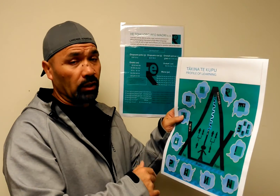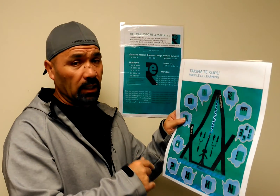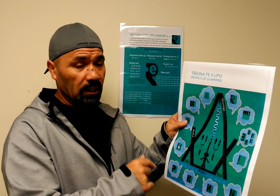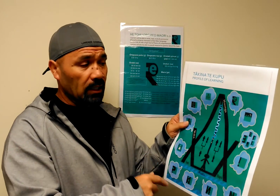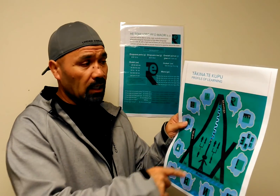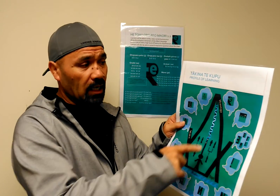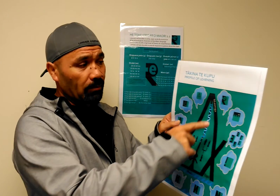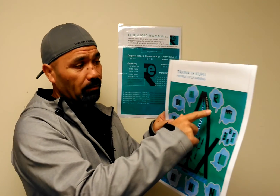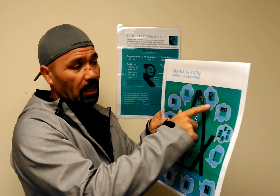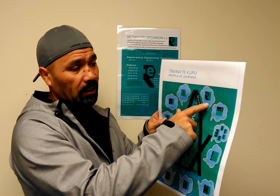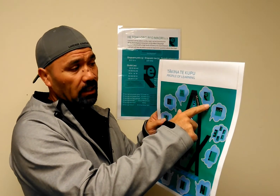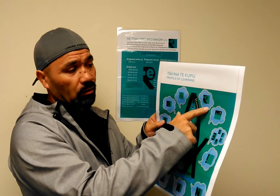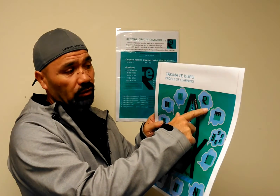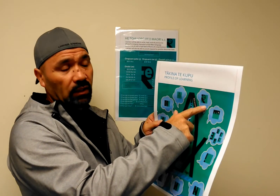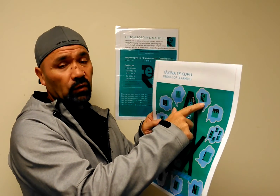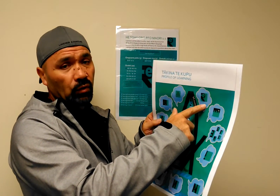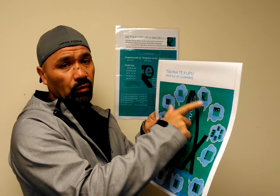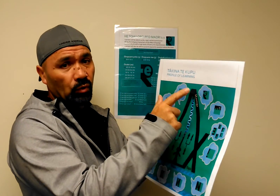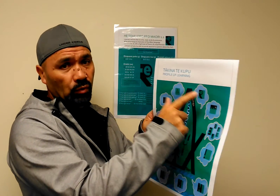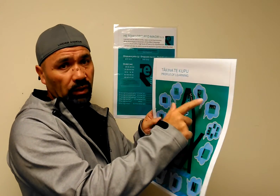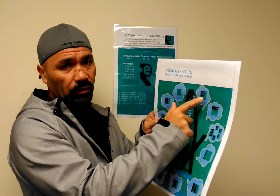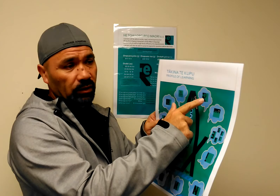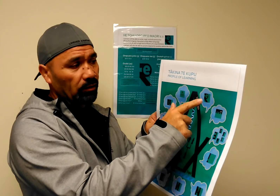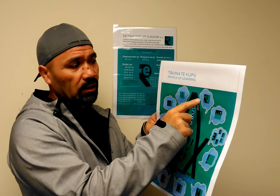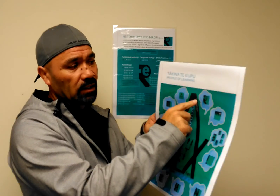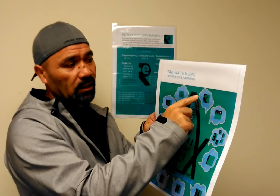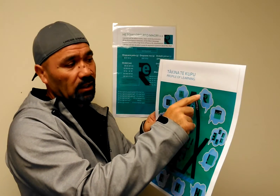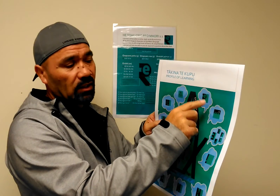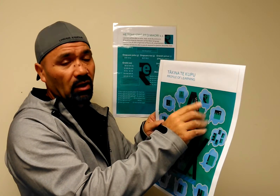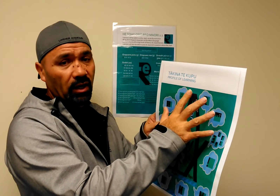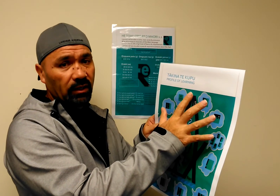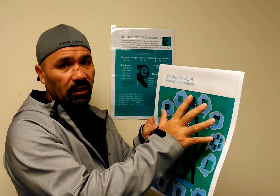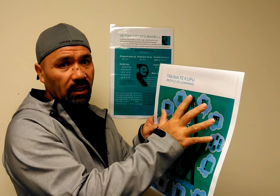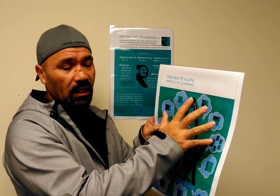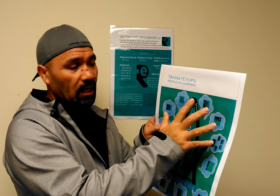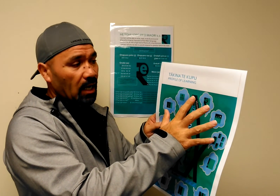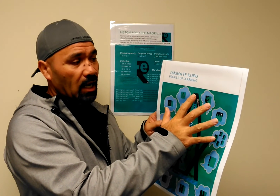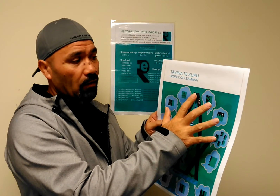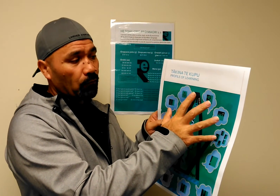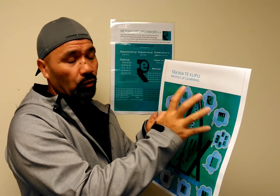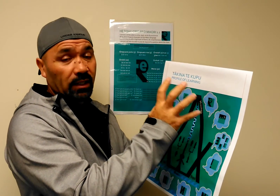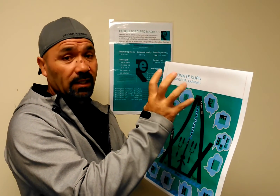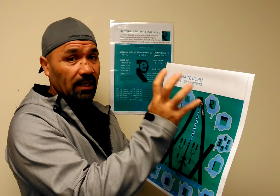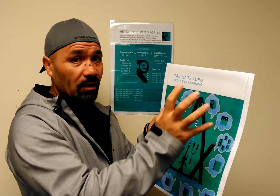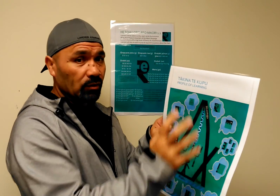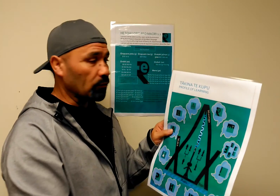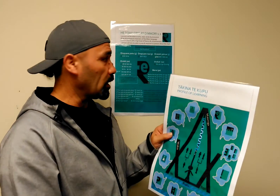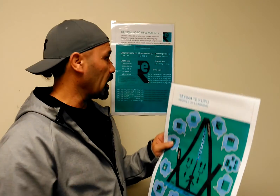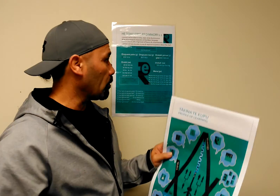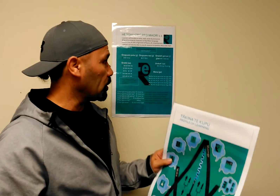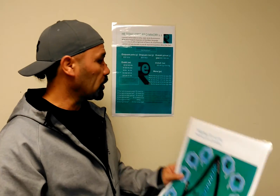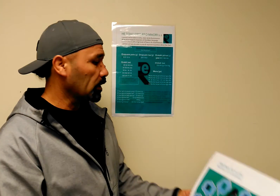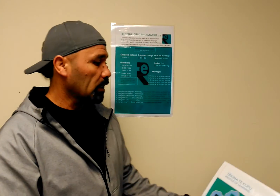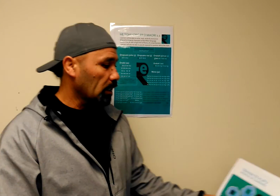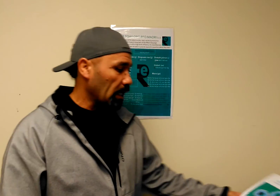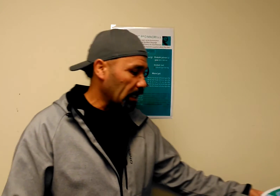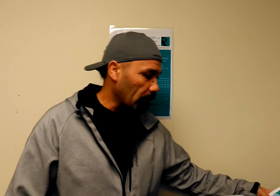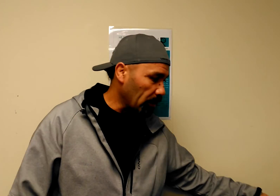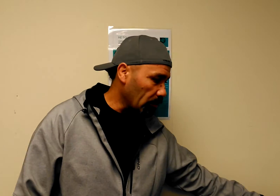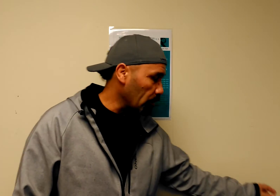learning, ara ko te tohu oro reo. So this is the sign for the sounds of the language. And up here we